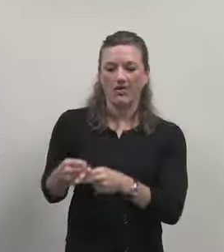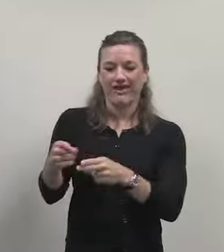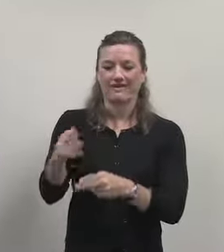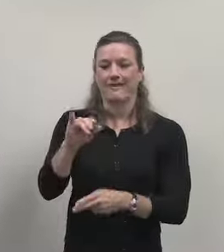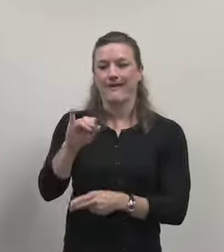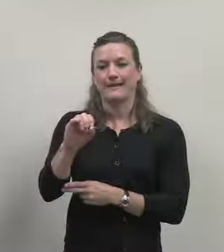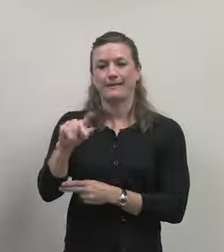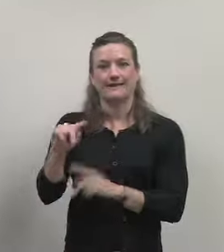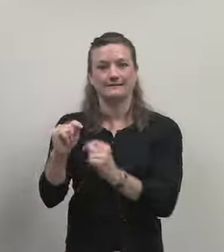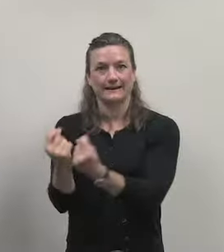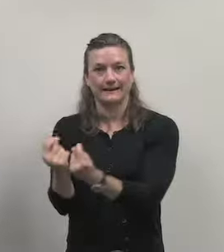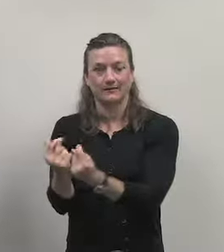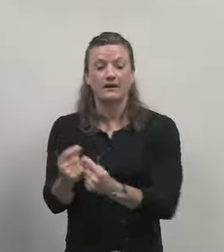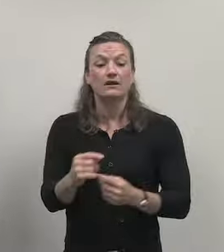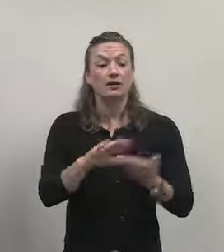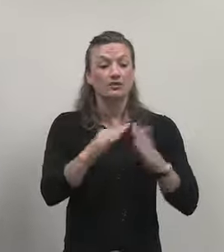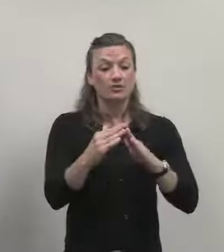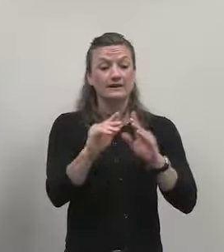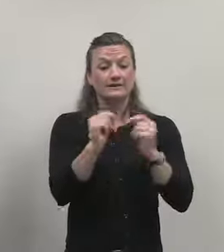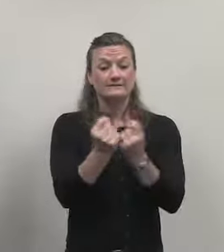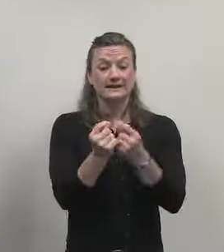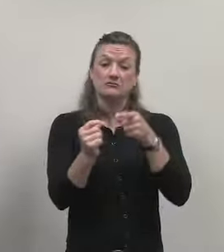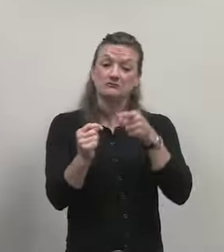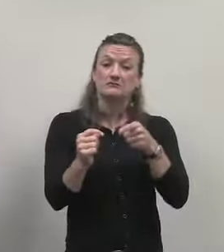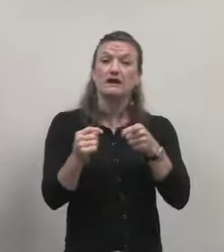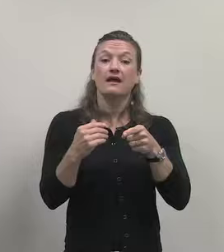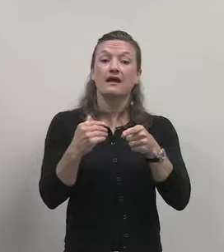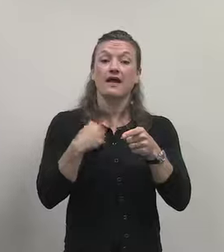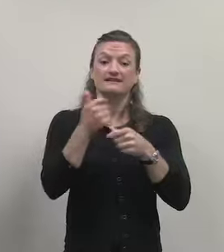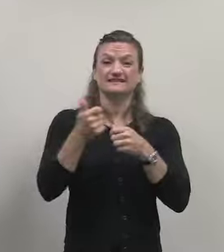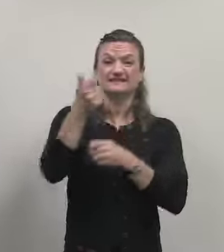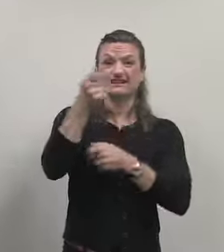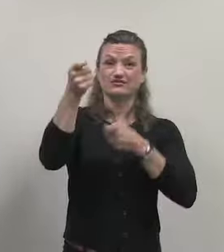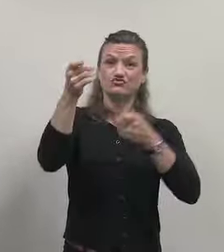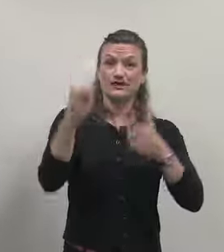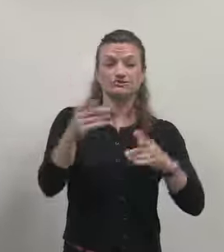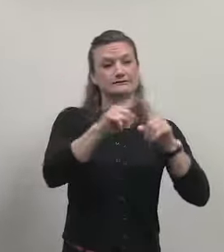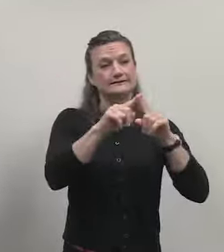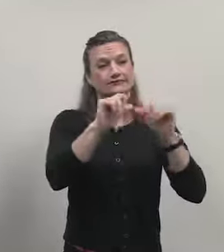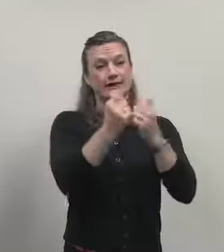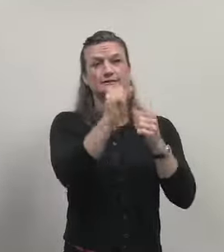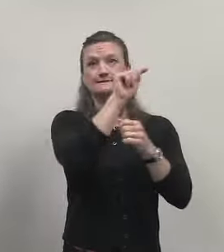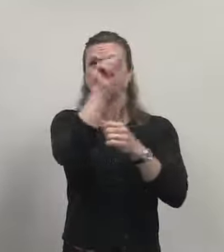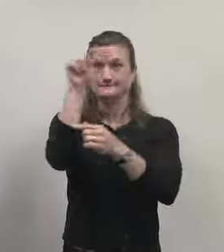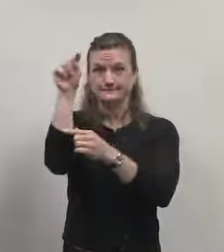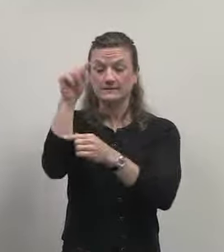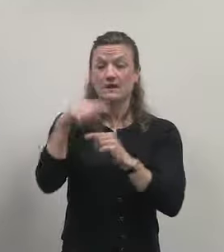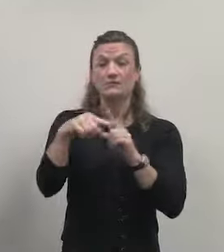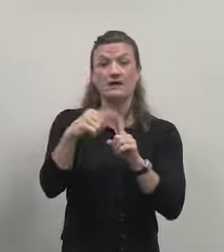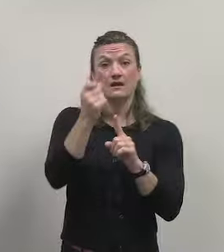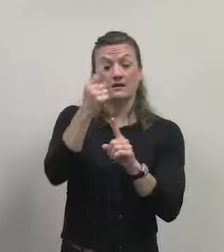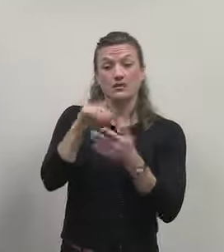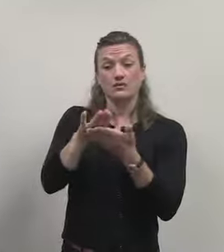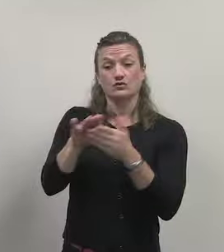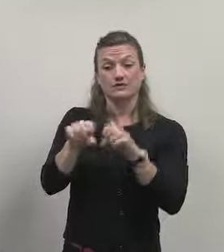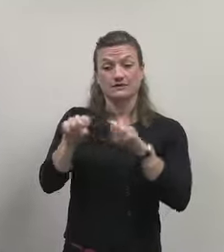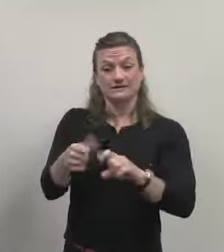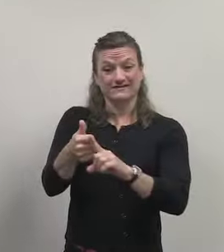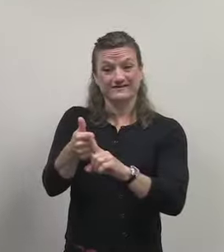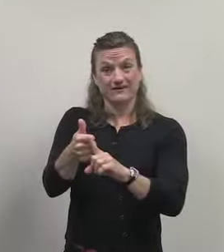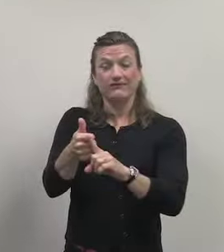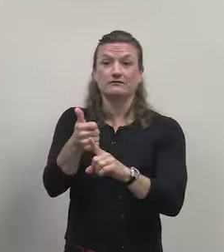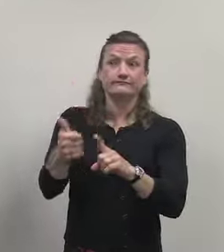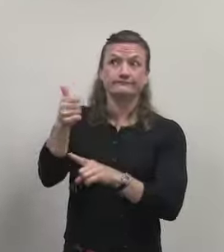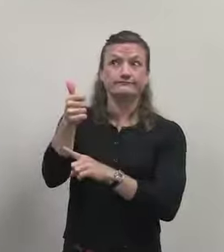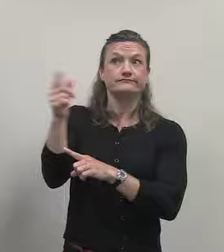IEP team. The community level team is made up of the executive directors of the different agencies as well as the school system, and